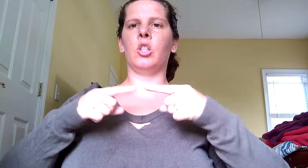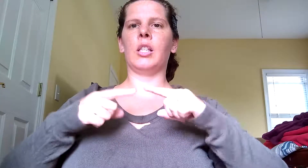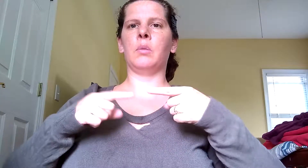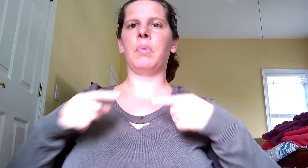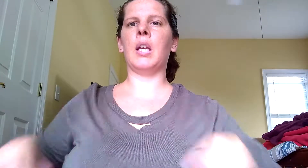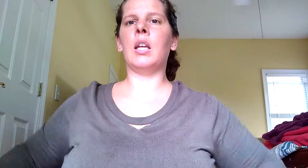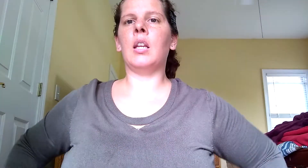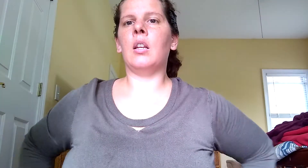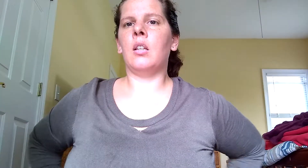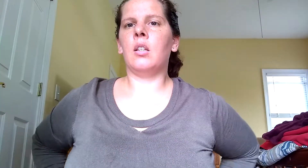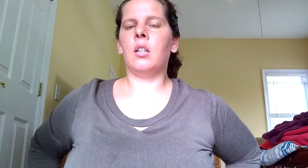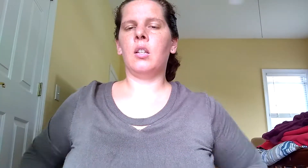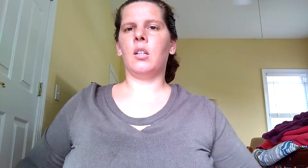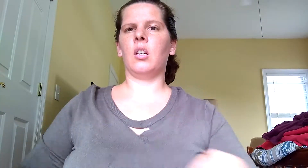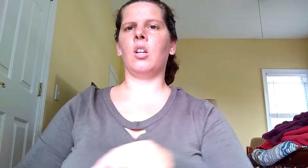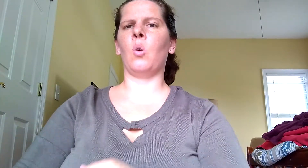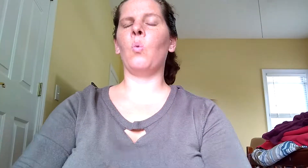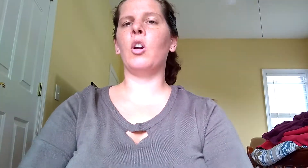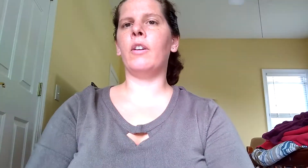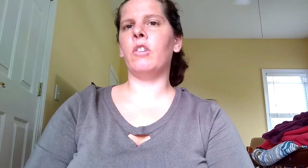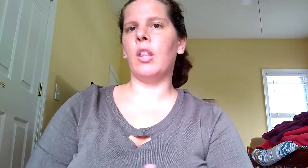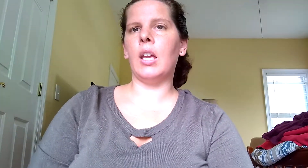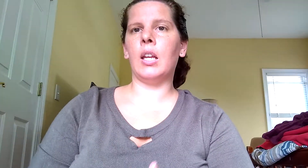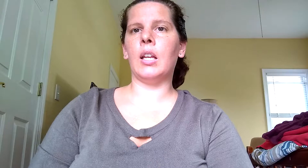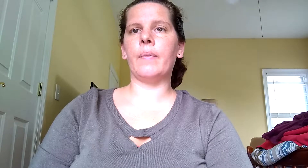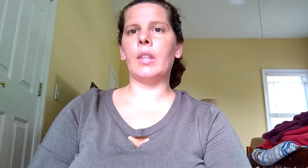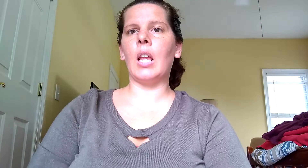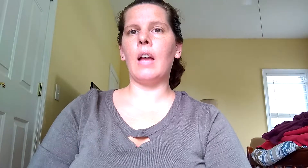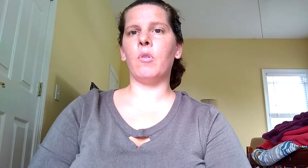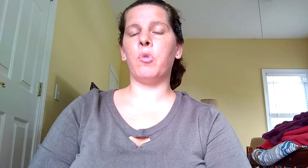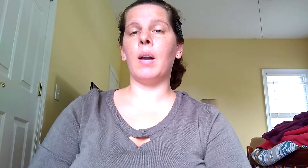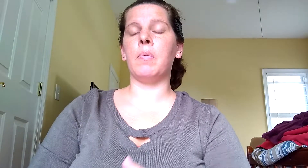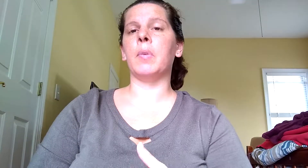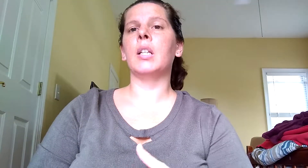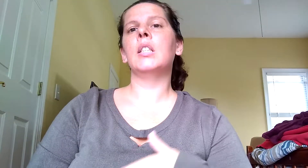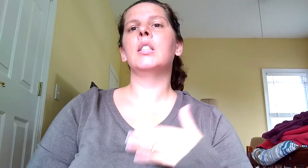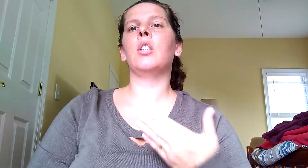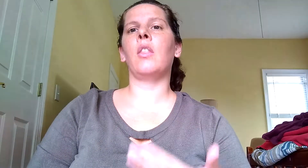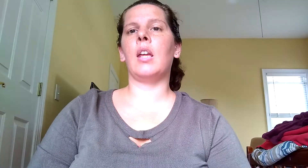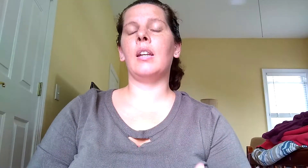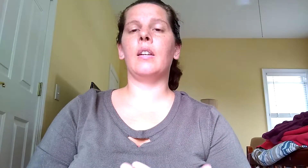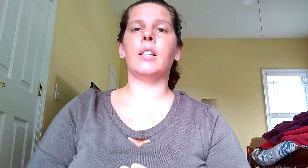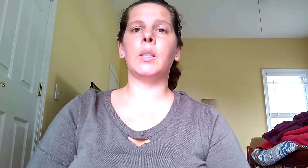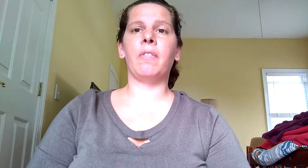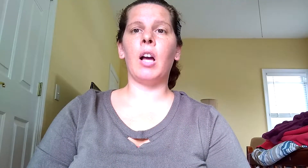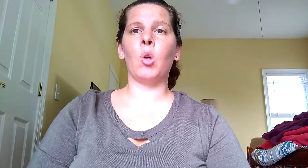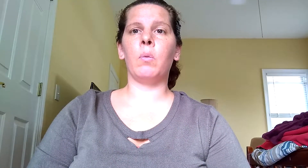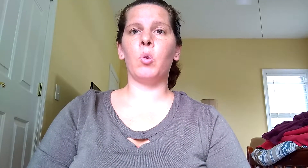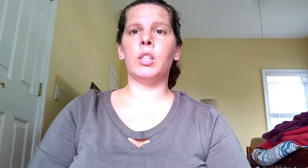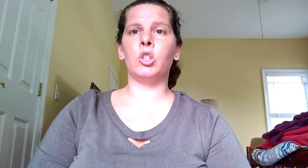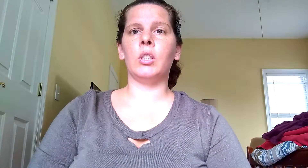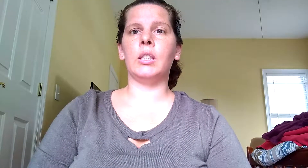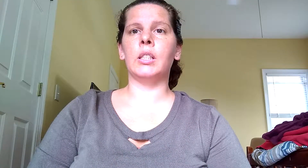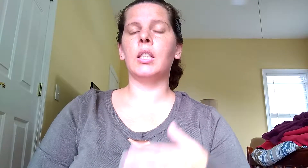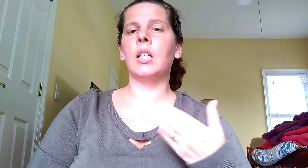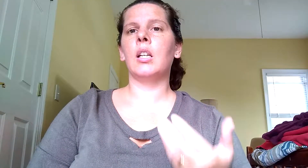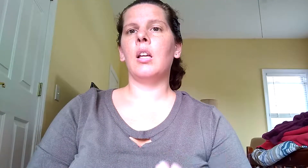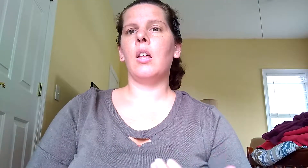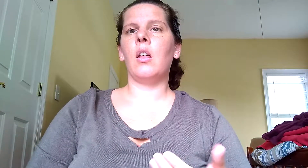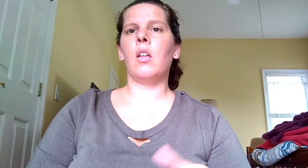chest pain, wherever they have a problem. So then some follow-up questions